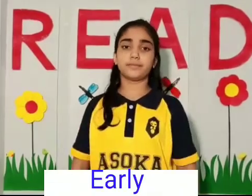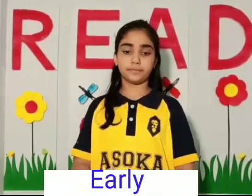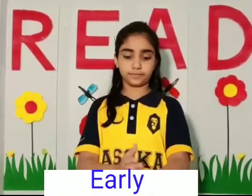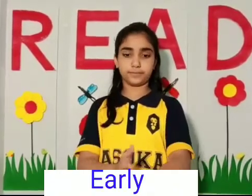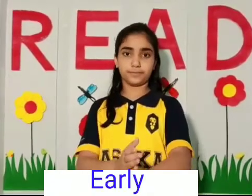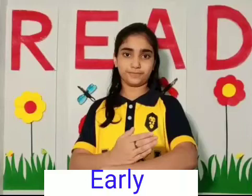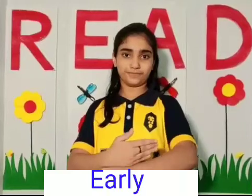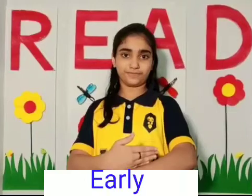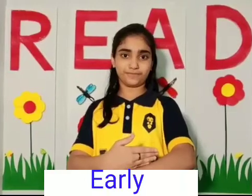Early,